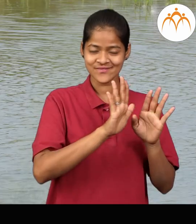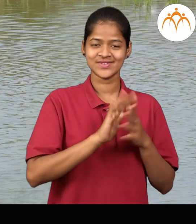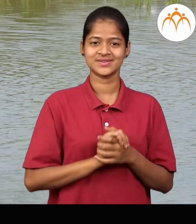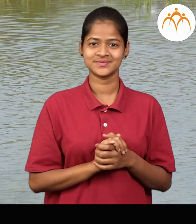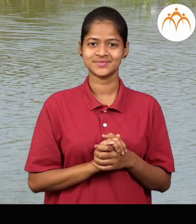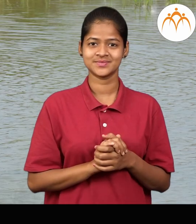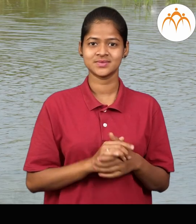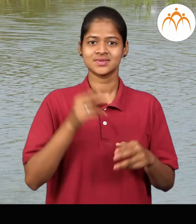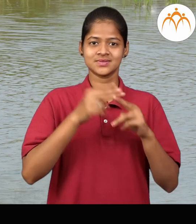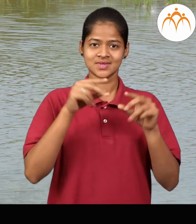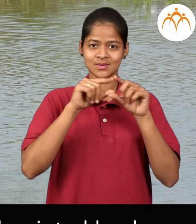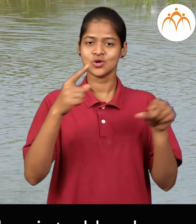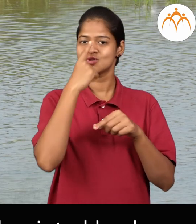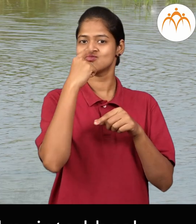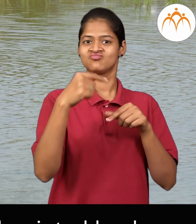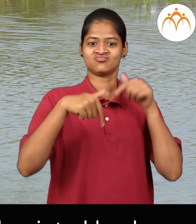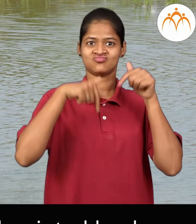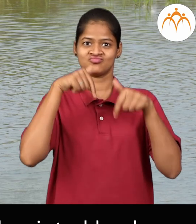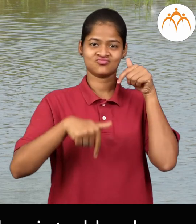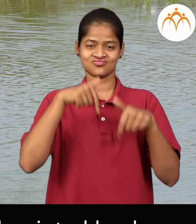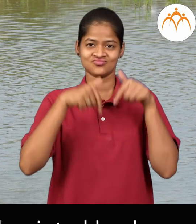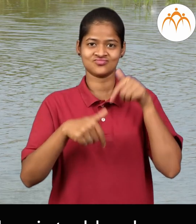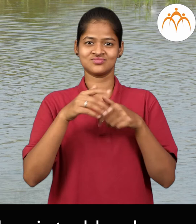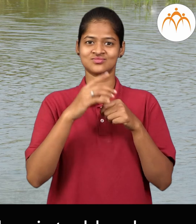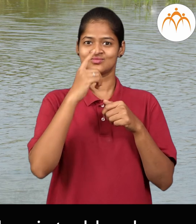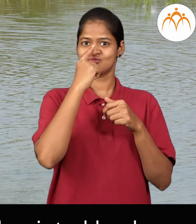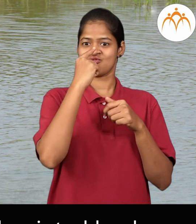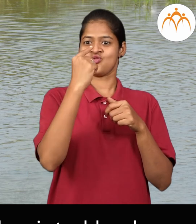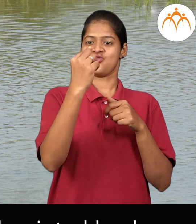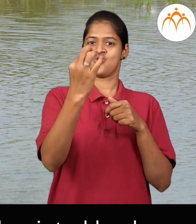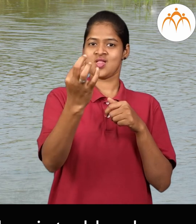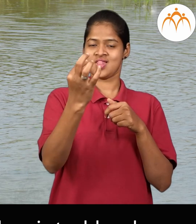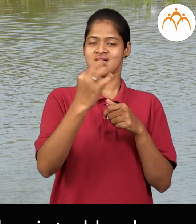Crane. Crane. Crane has a long and pointed beak.